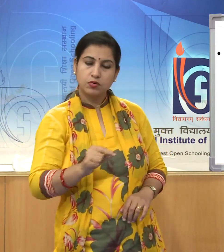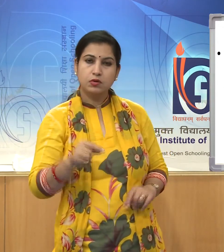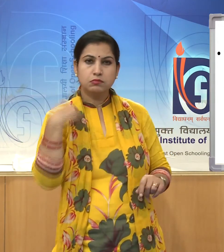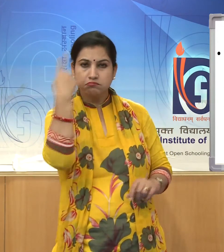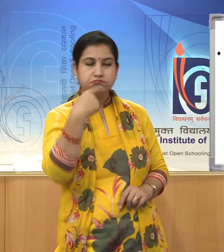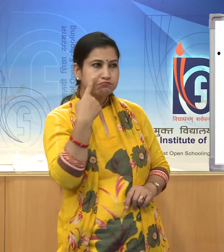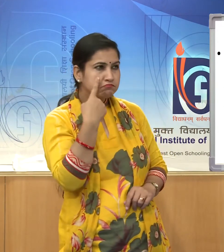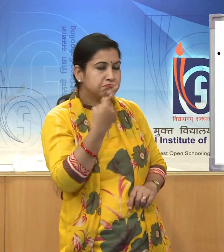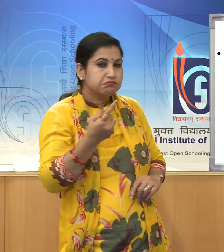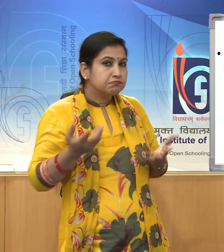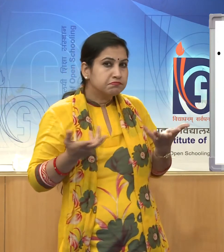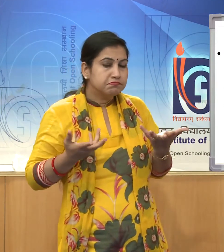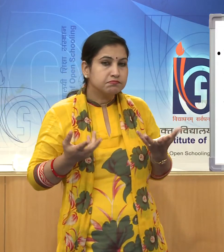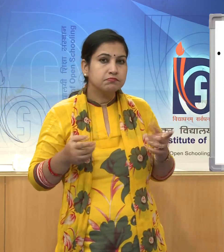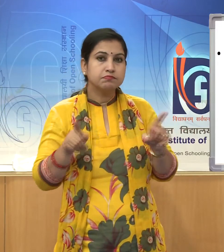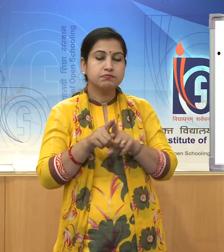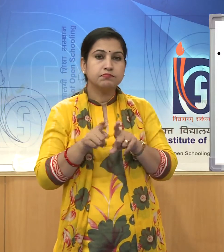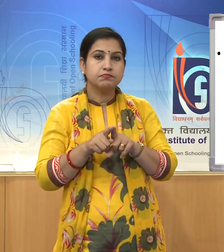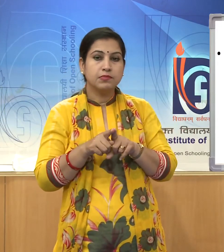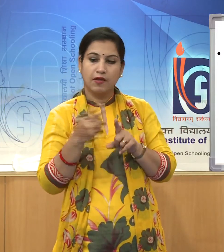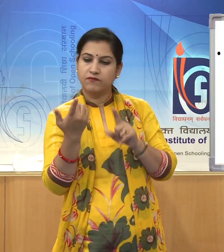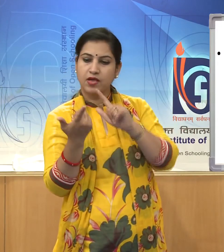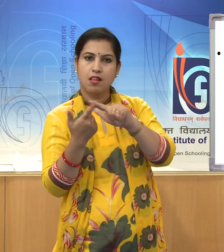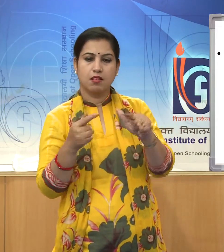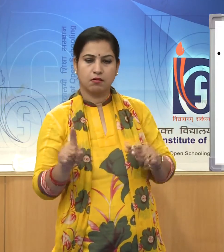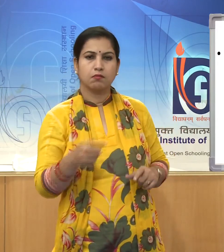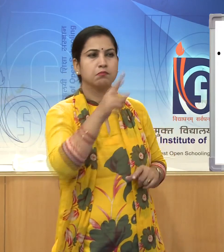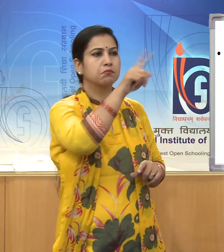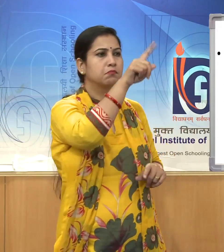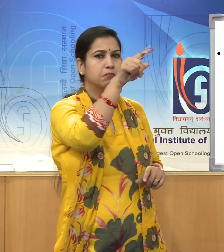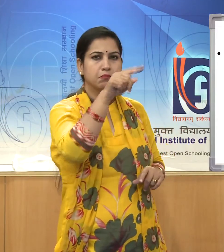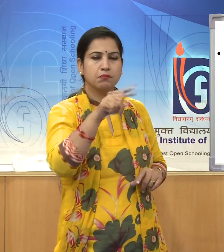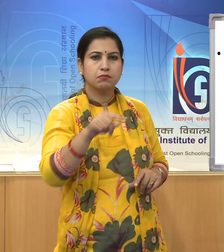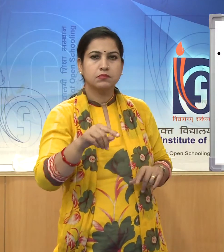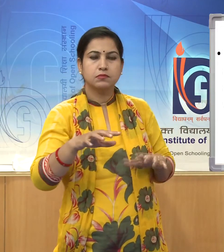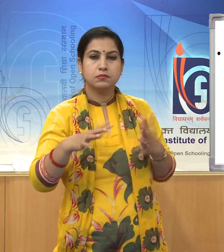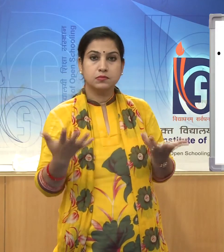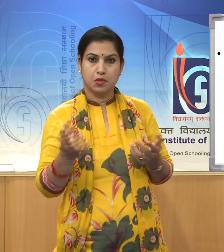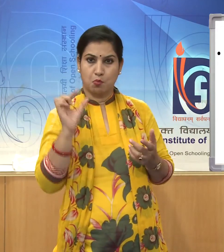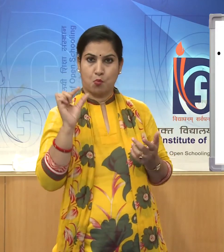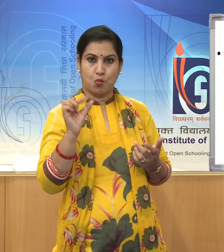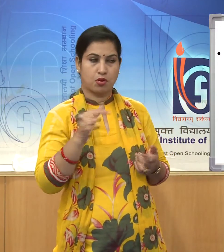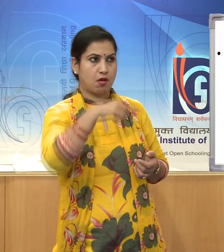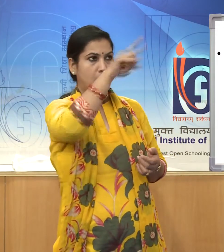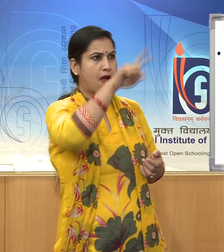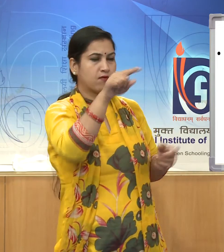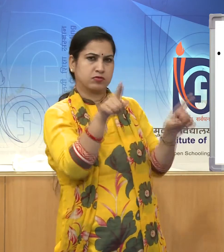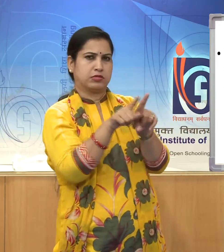looks as if applied by fingers of a giant hand and